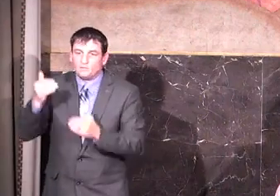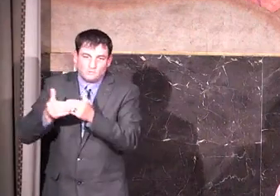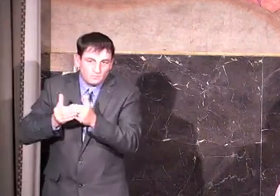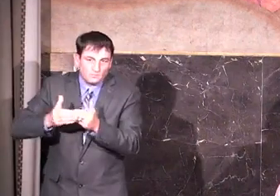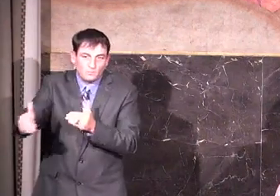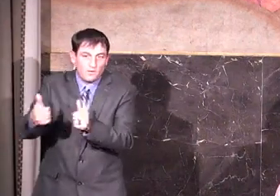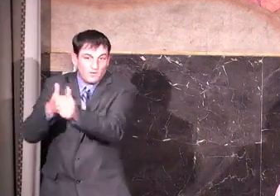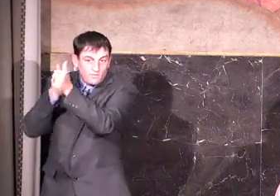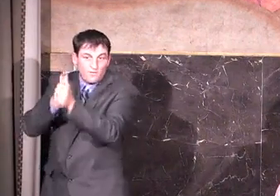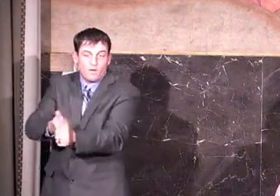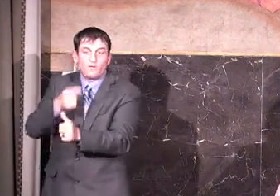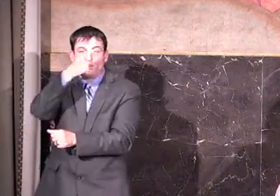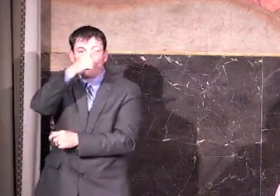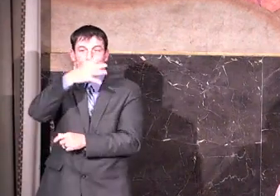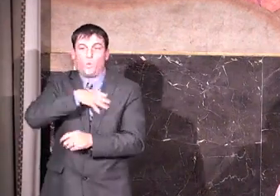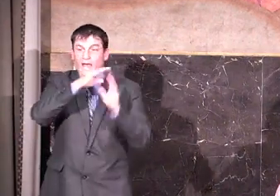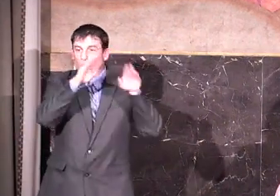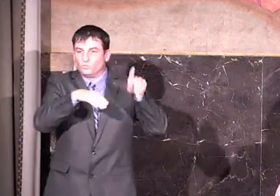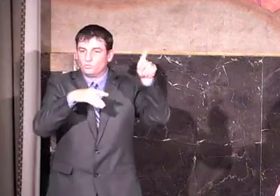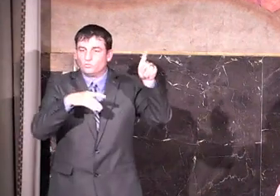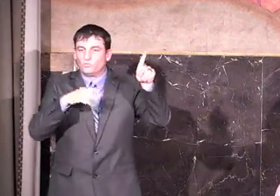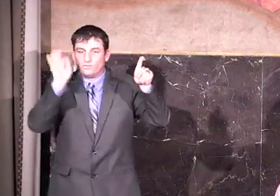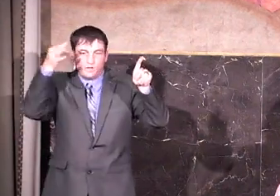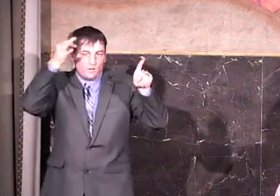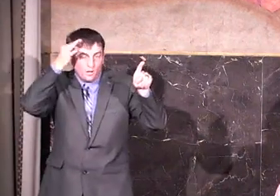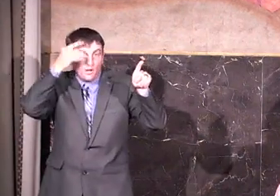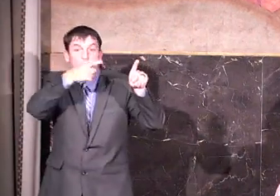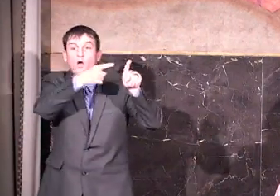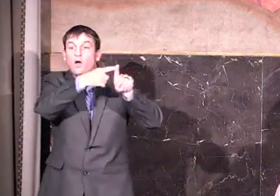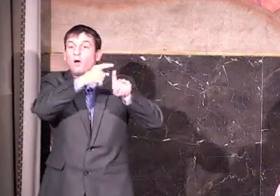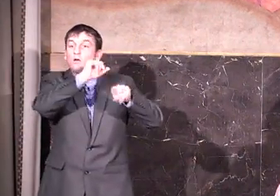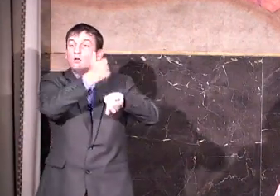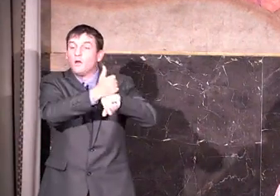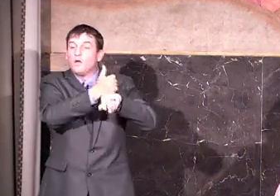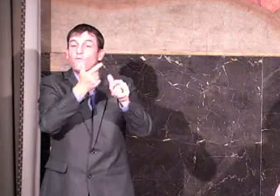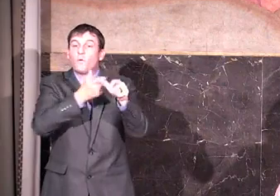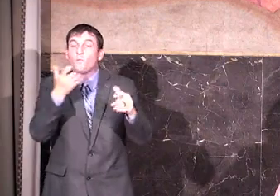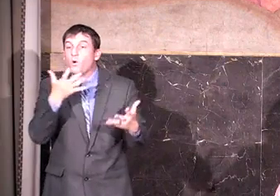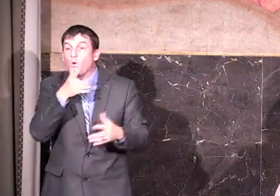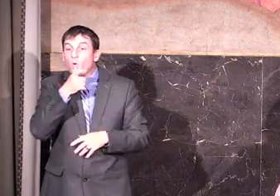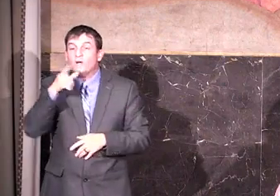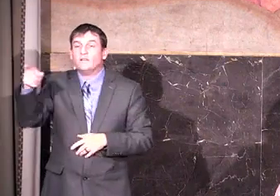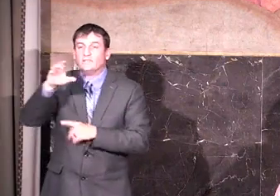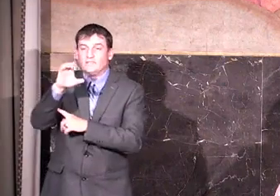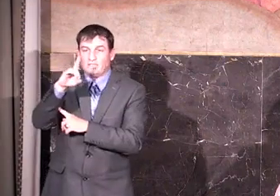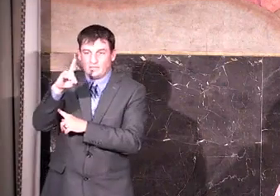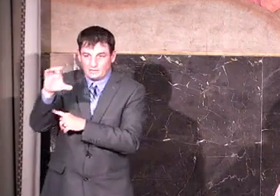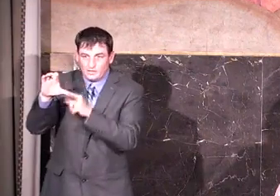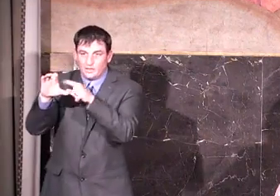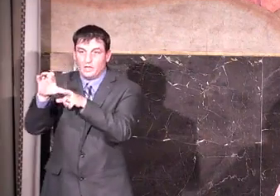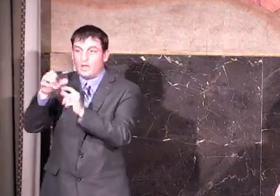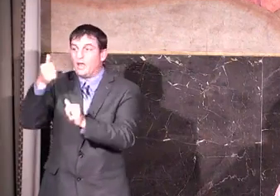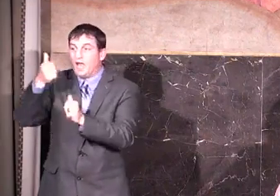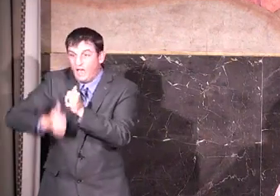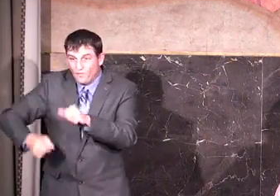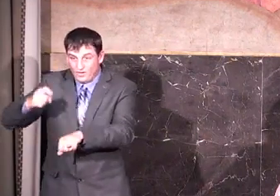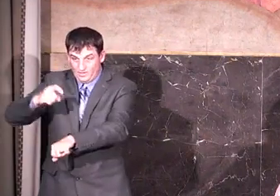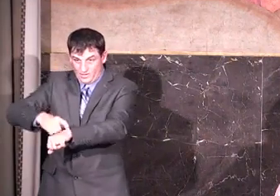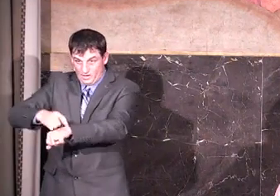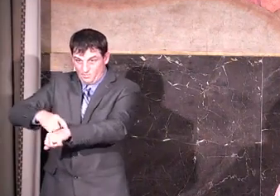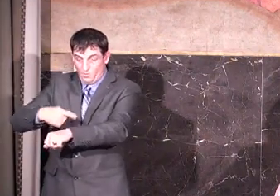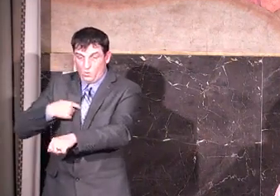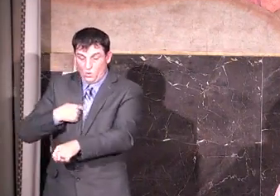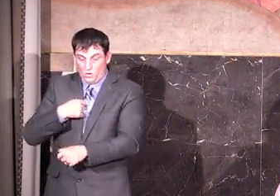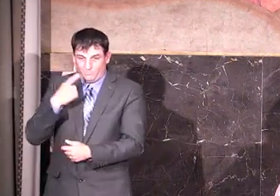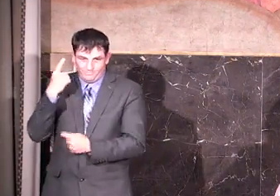House guidelines, which, by the way, have been vetted by CDC. And every time we have a question, we make sure that we're getting with